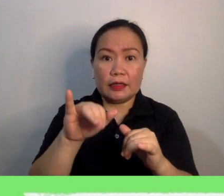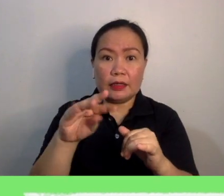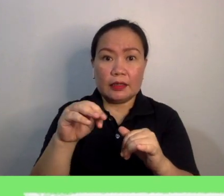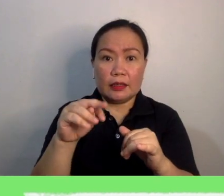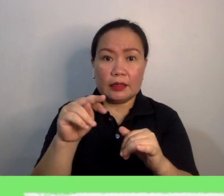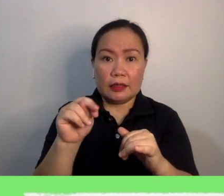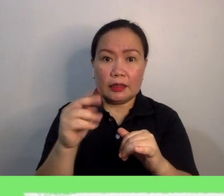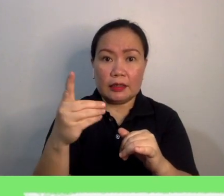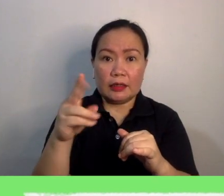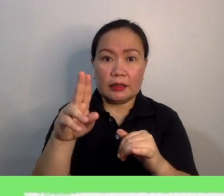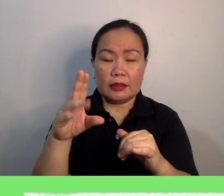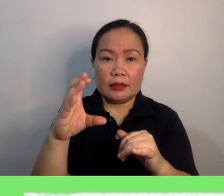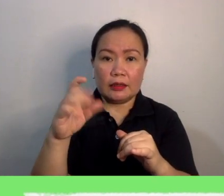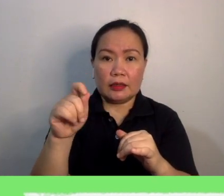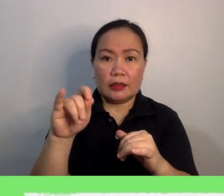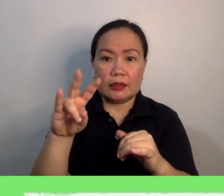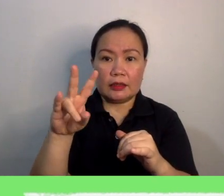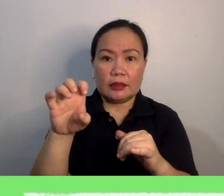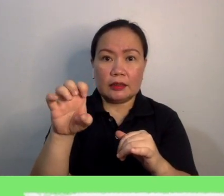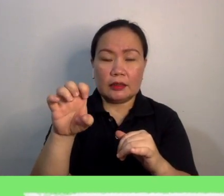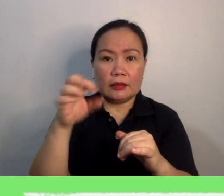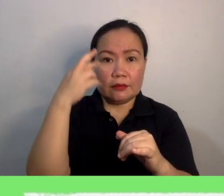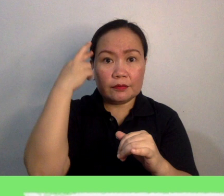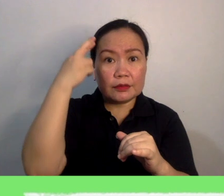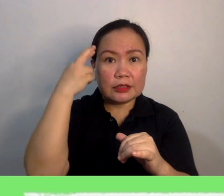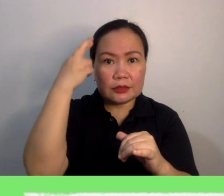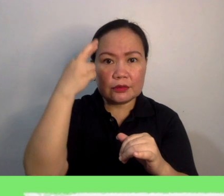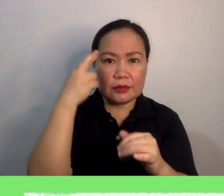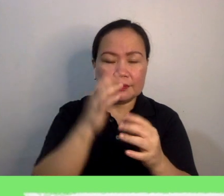sundan po natin ang second video after po nito.